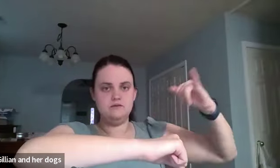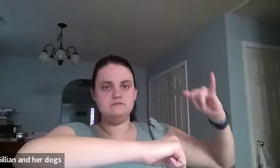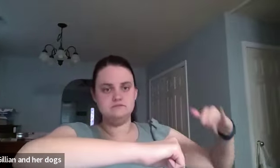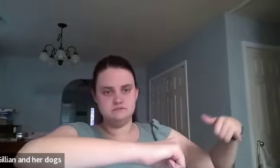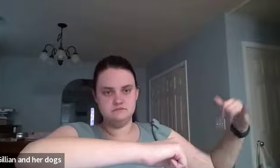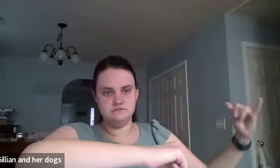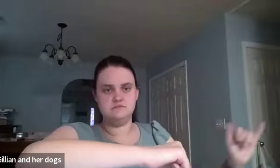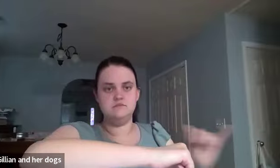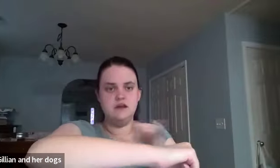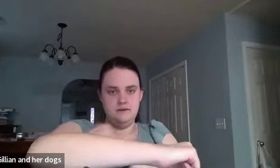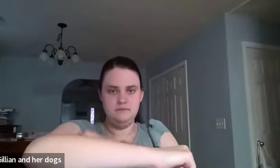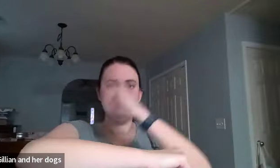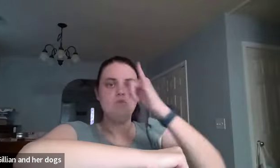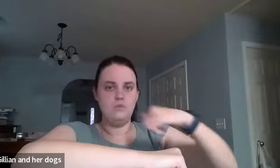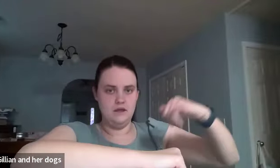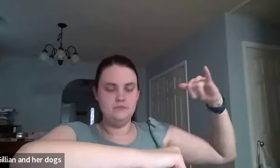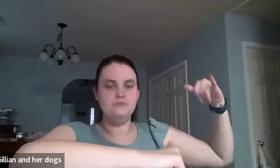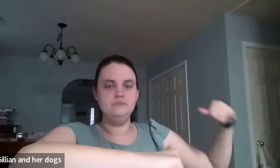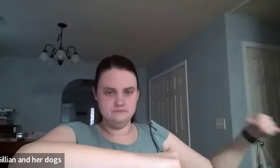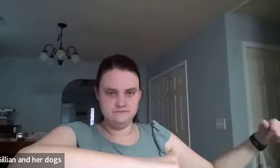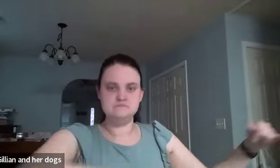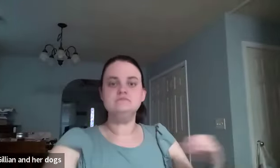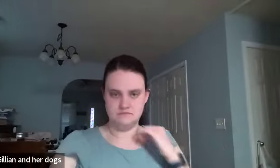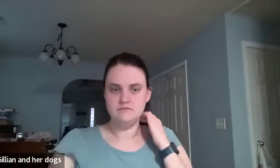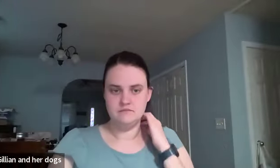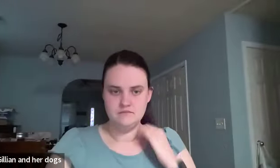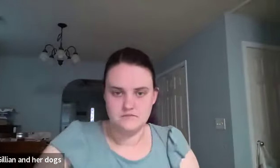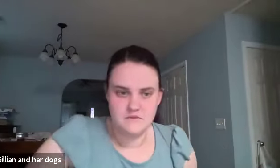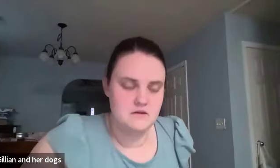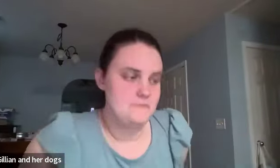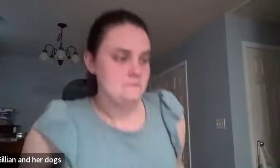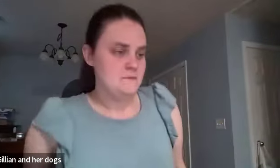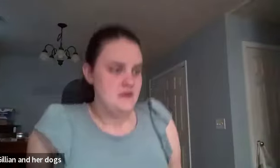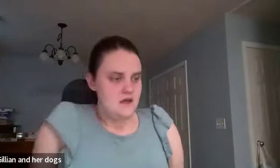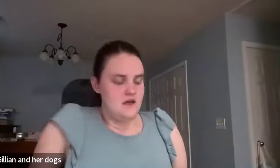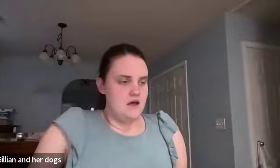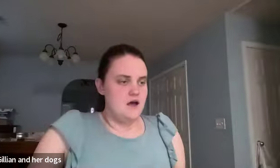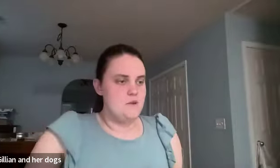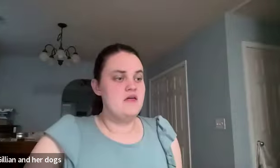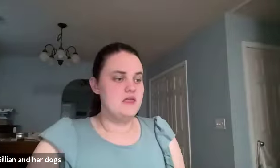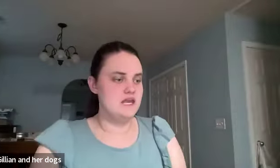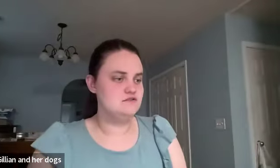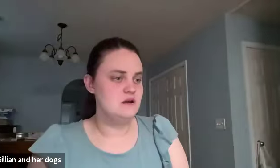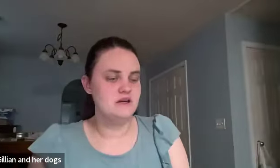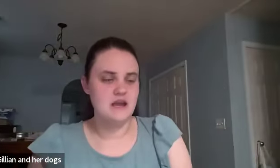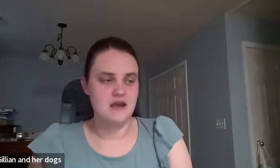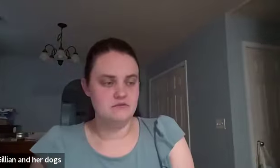Whale. Okay. Whale. All right. The next one I'm gonna add,